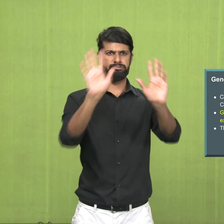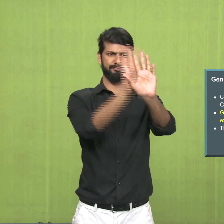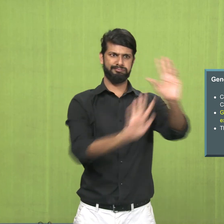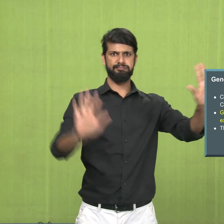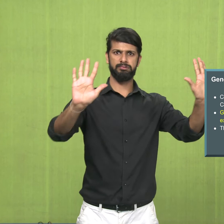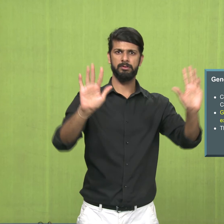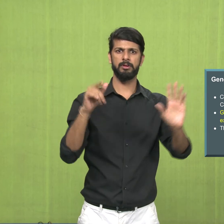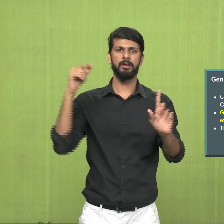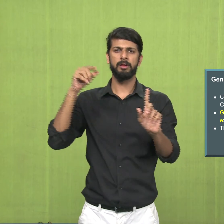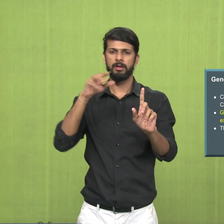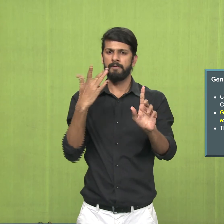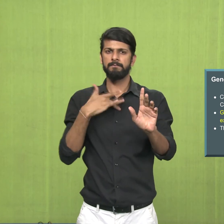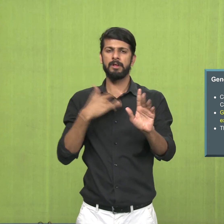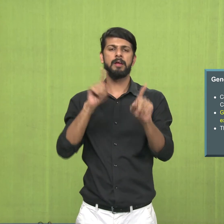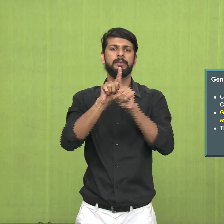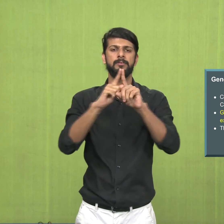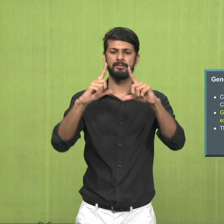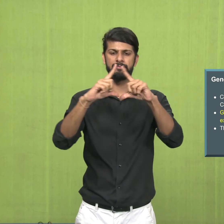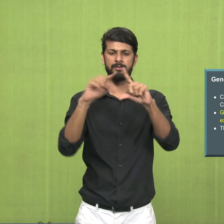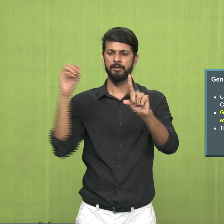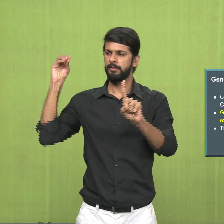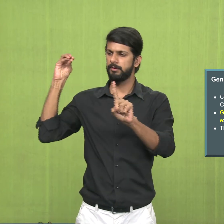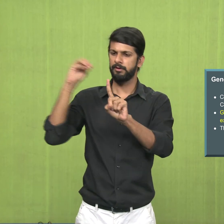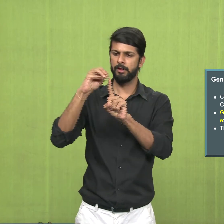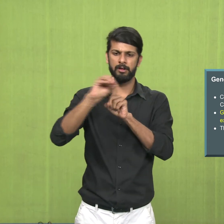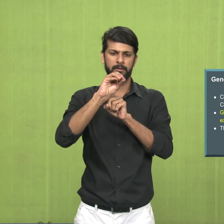and they also are creating a prism effect.